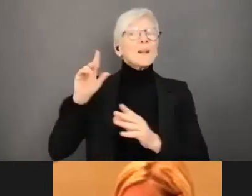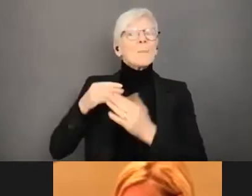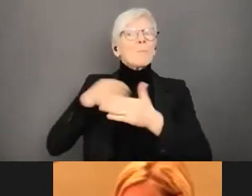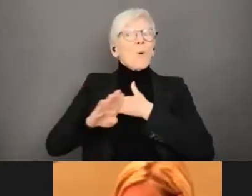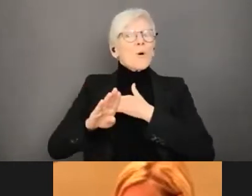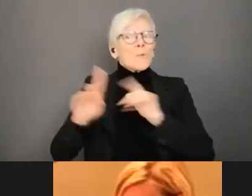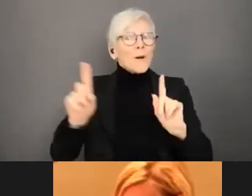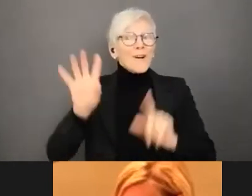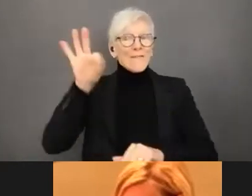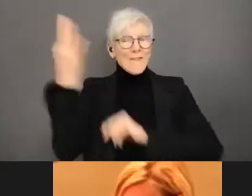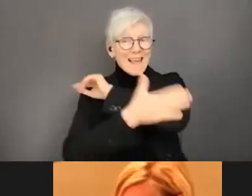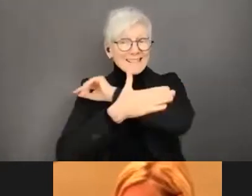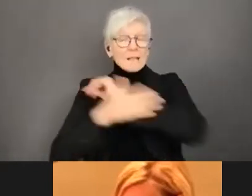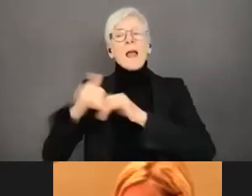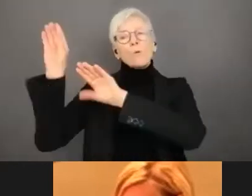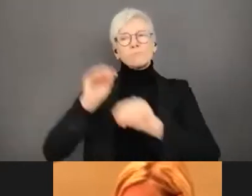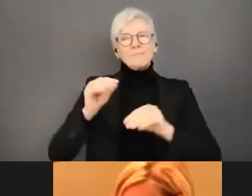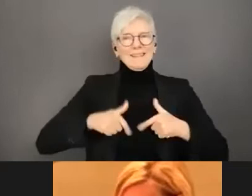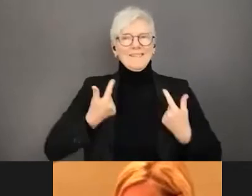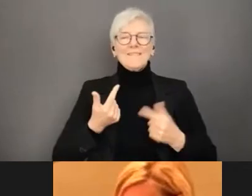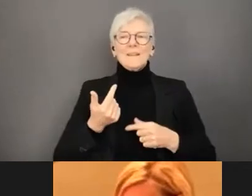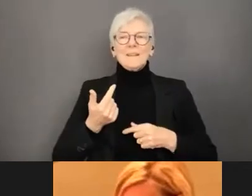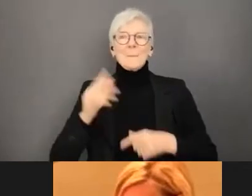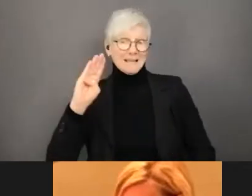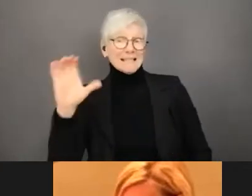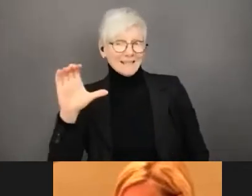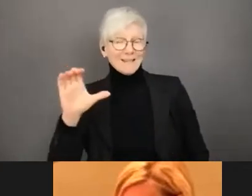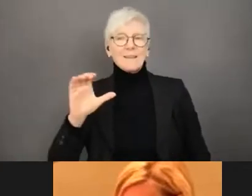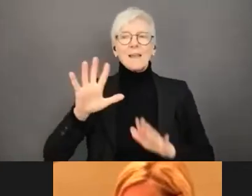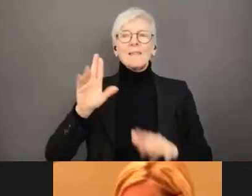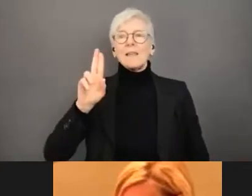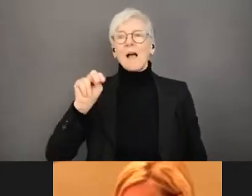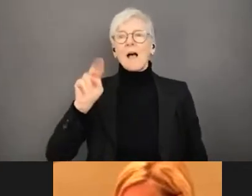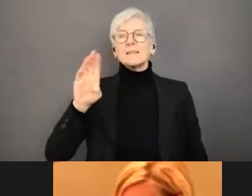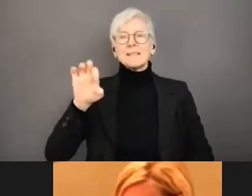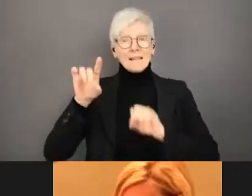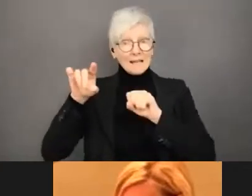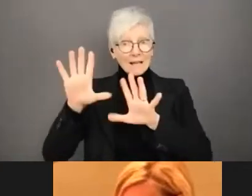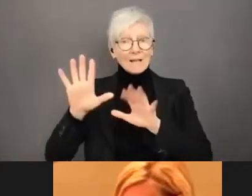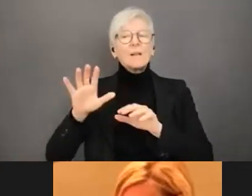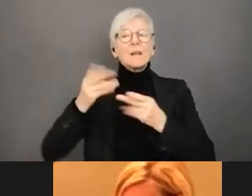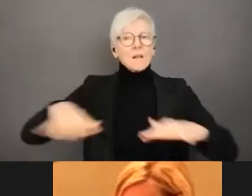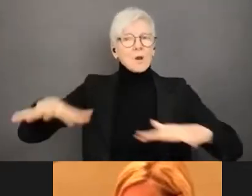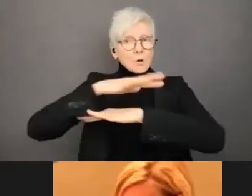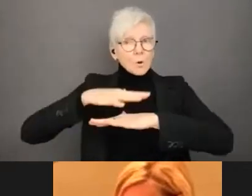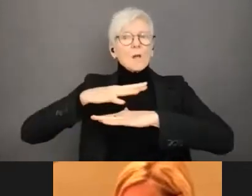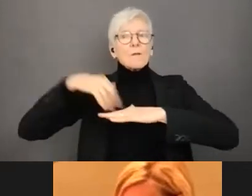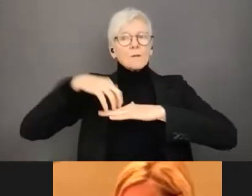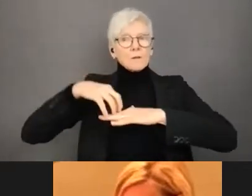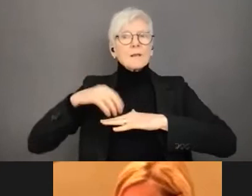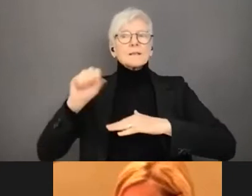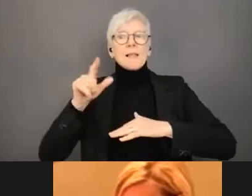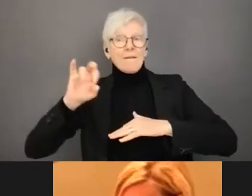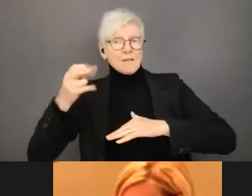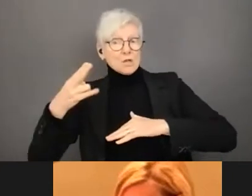now lives in British Columbia, in the unceded ancestral territory of the Coast Slavish people, including